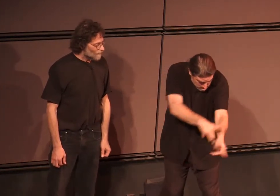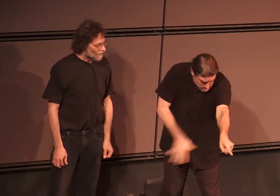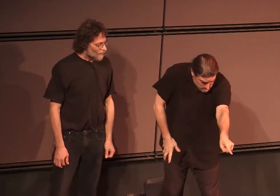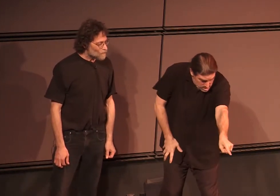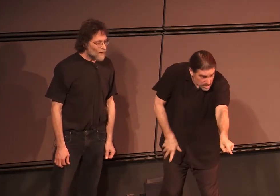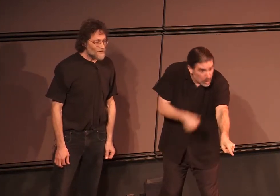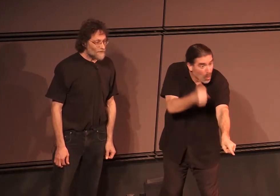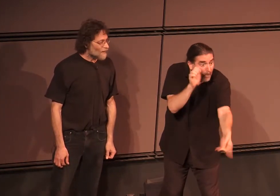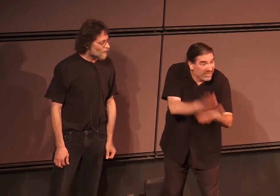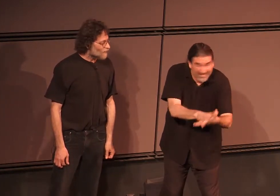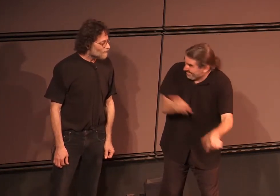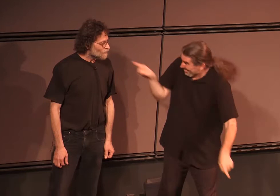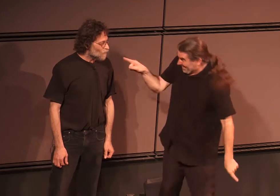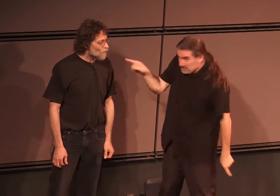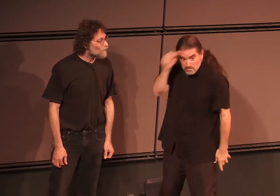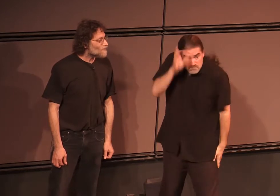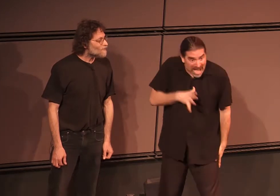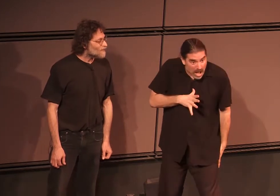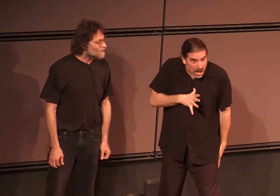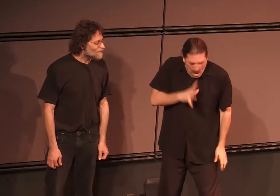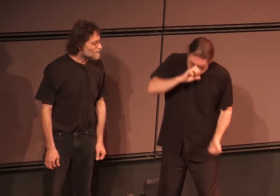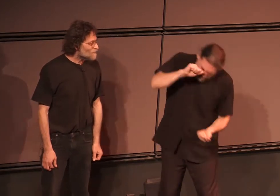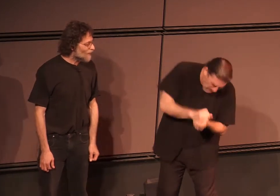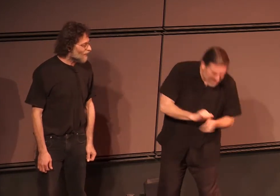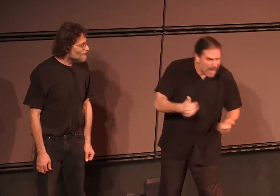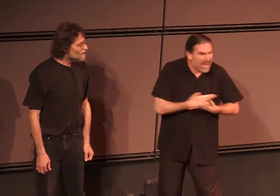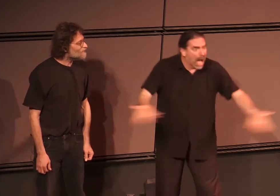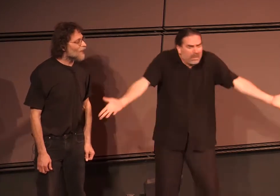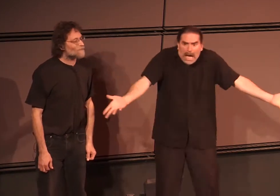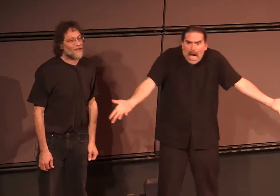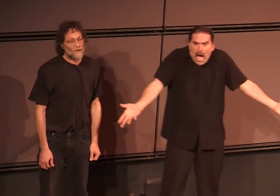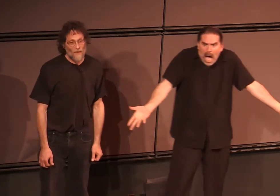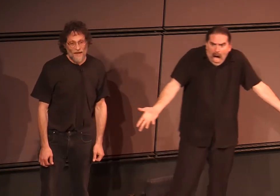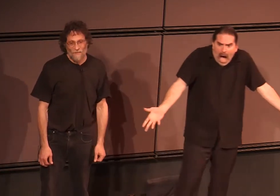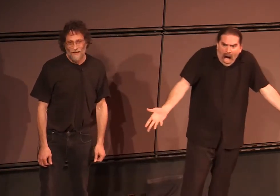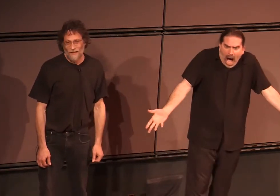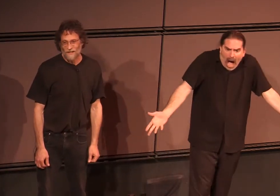And right there, you won't believe this man slept like a baby.